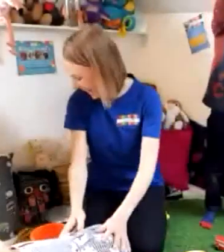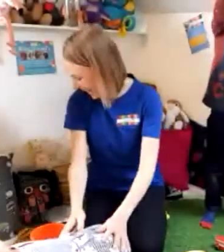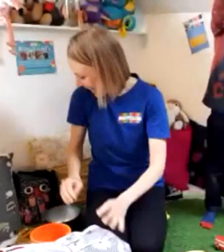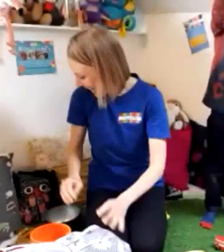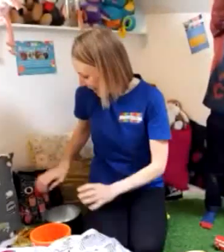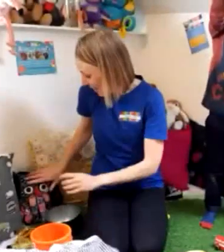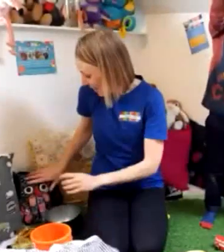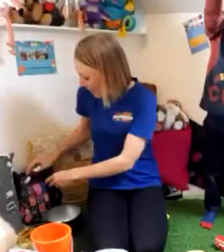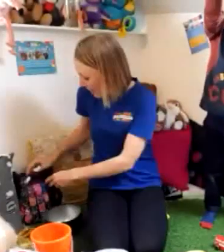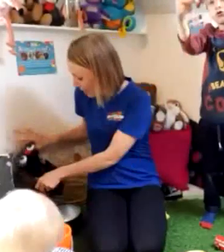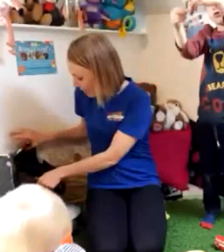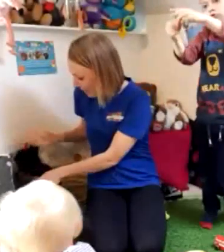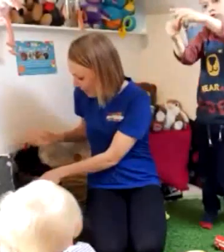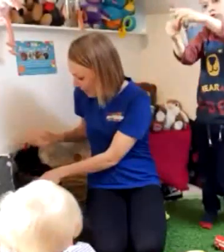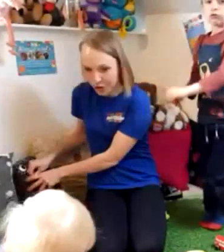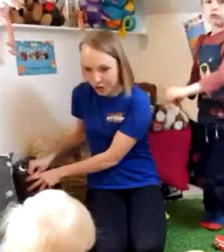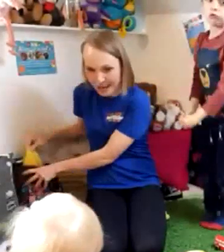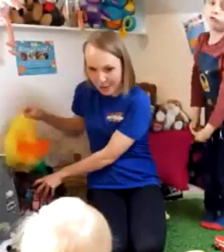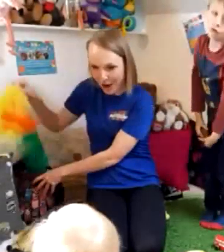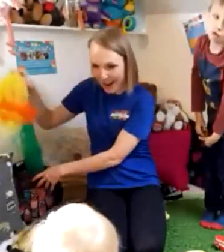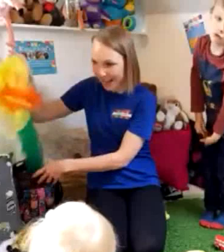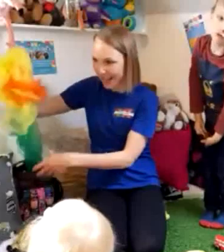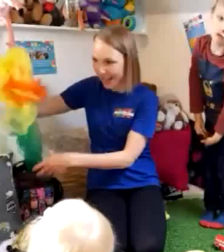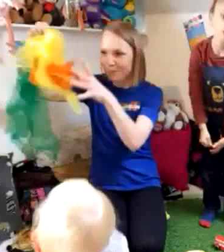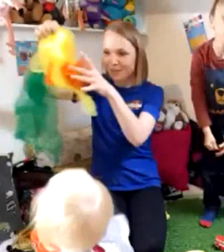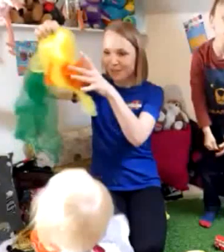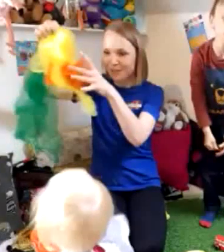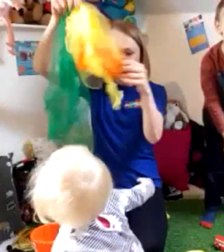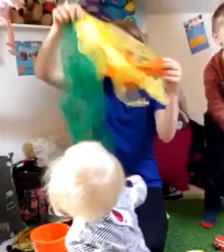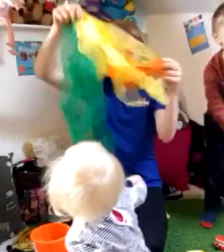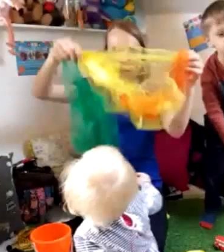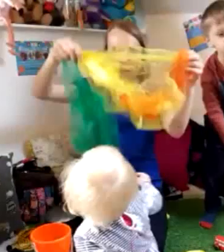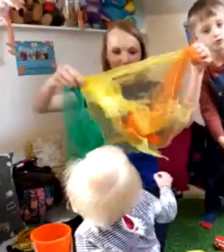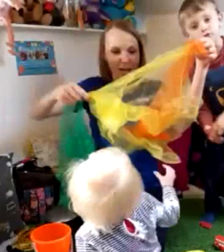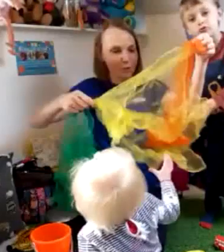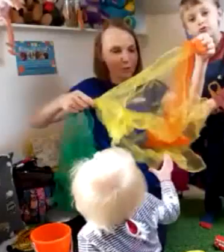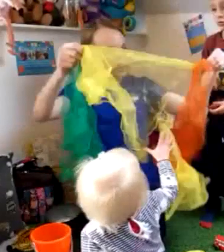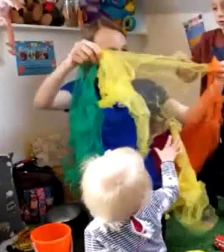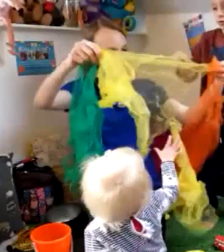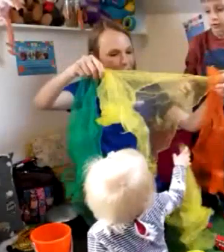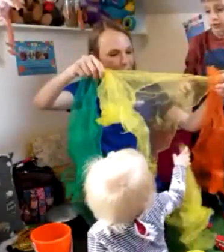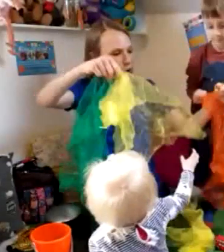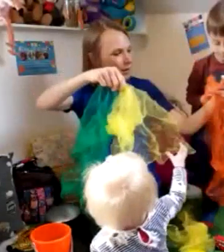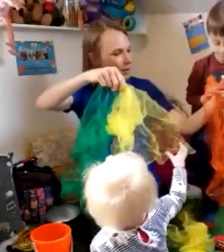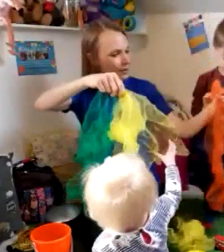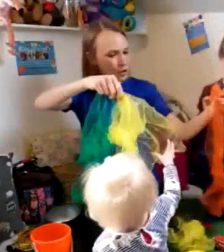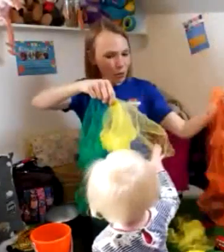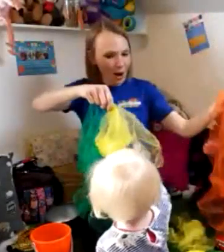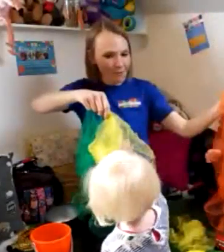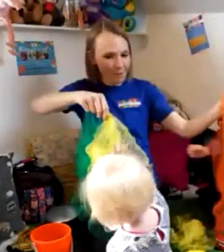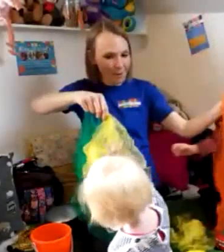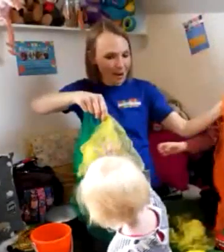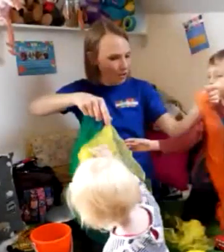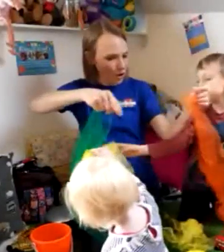we are going to get something to shake for our helicopter. So if you've got a scarf or anything you can wave about in your